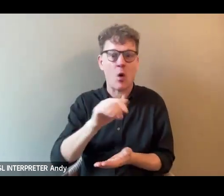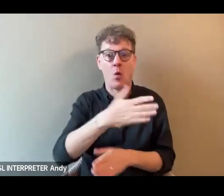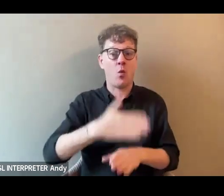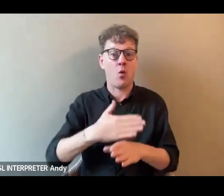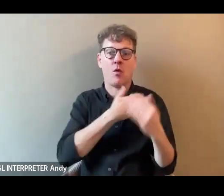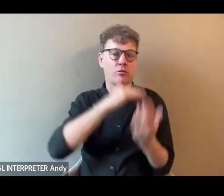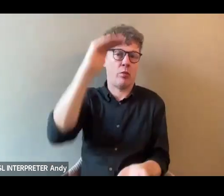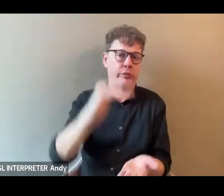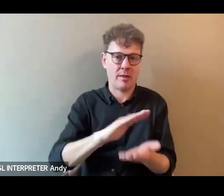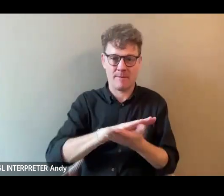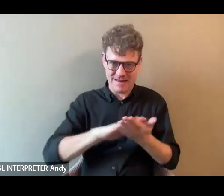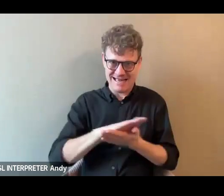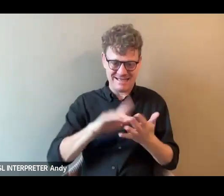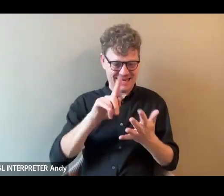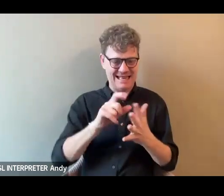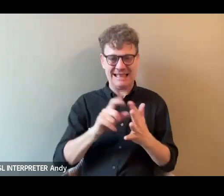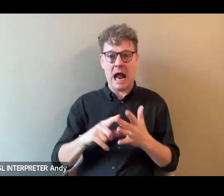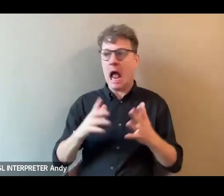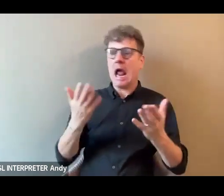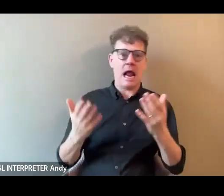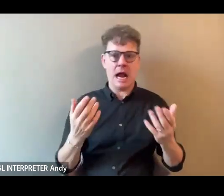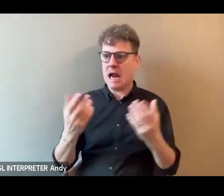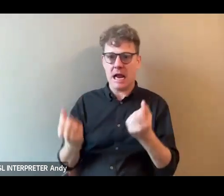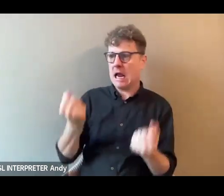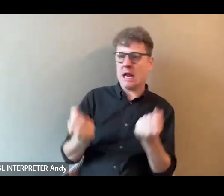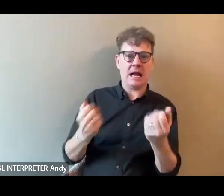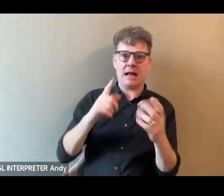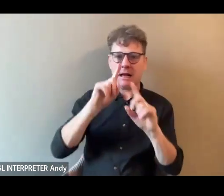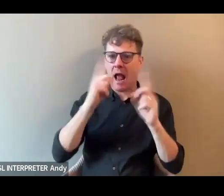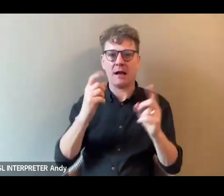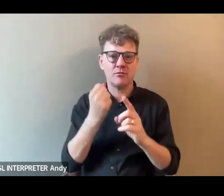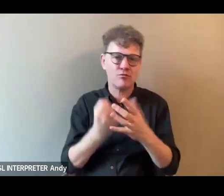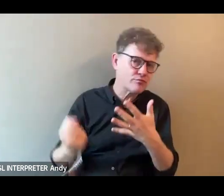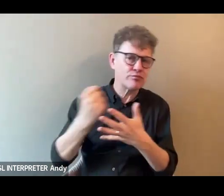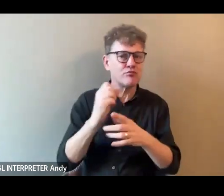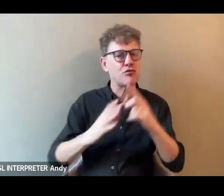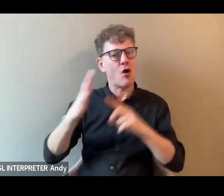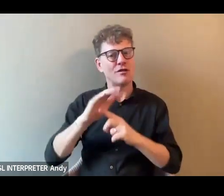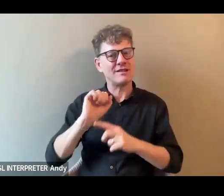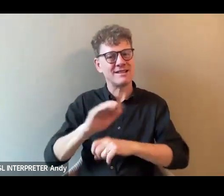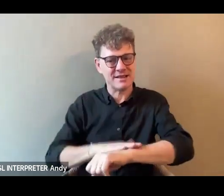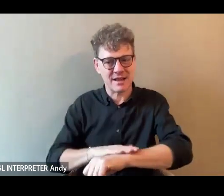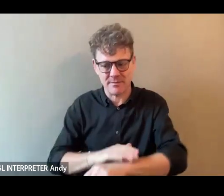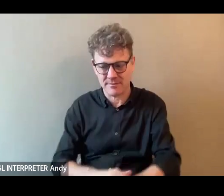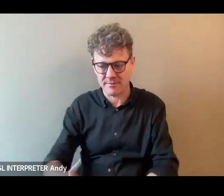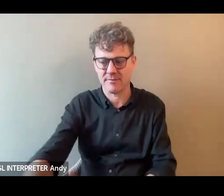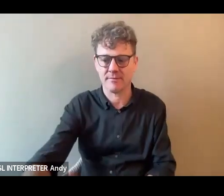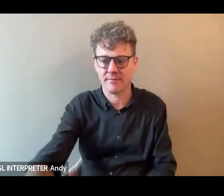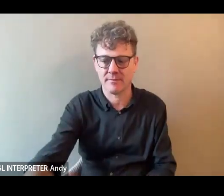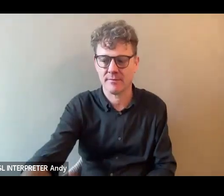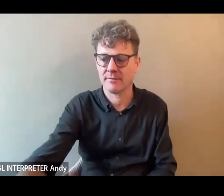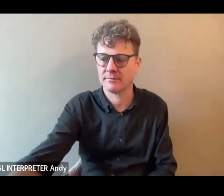training became harder for them to justify prioritising their time for. And that's before you get on to the fact